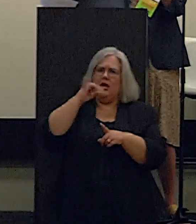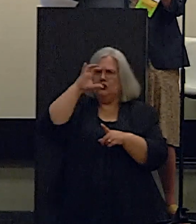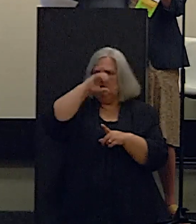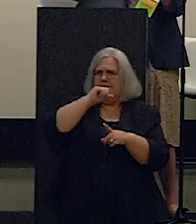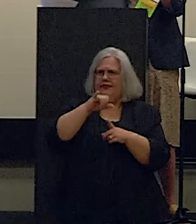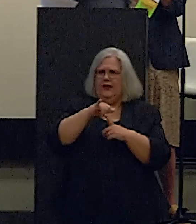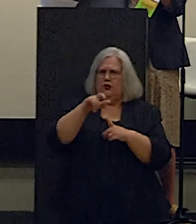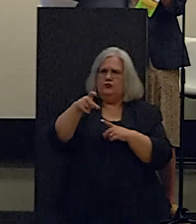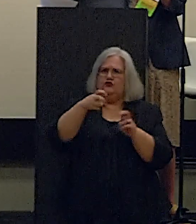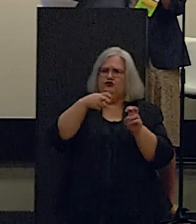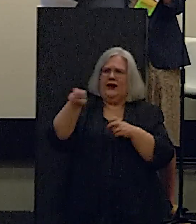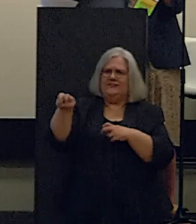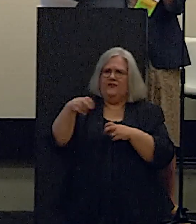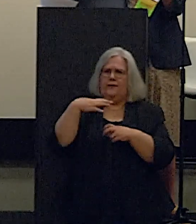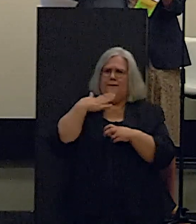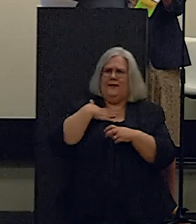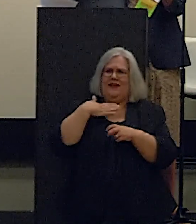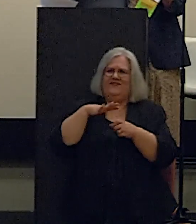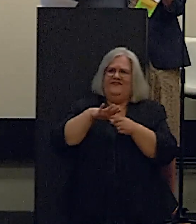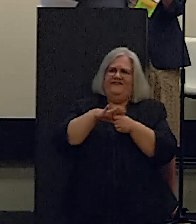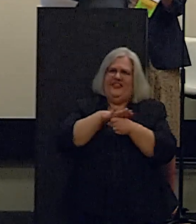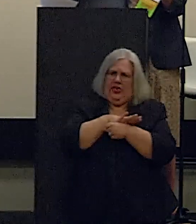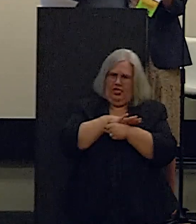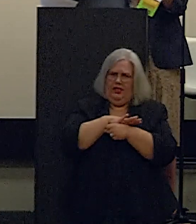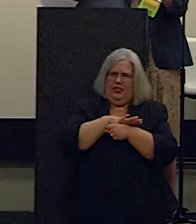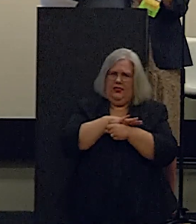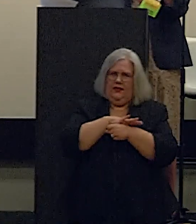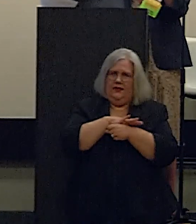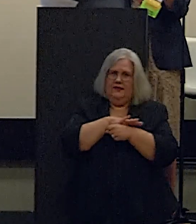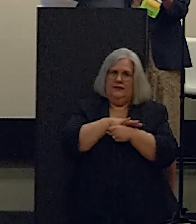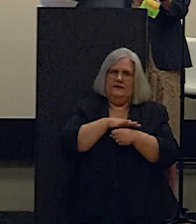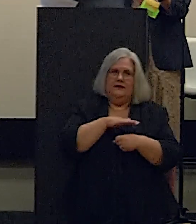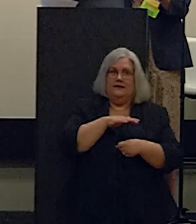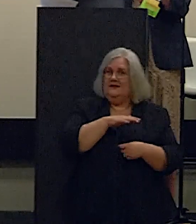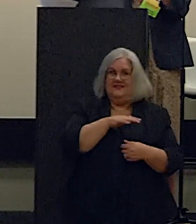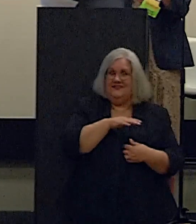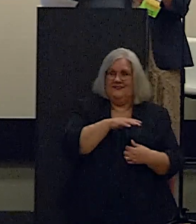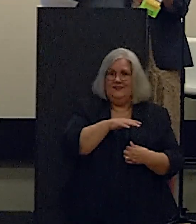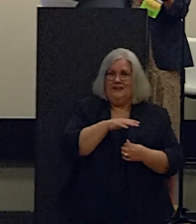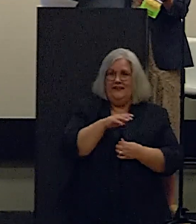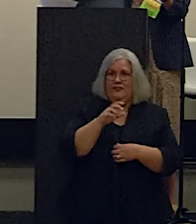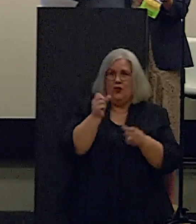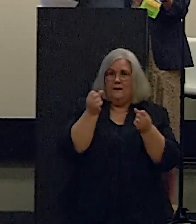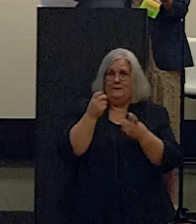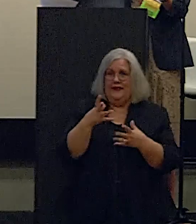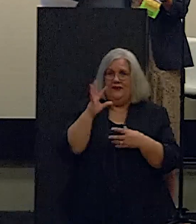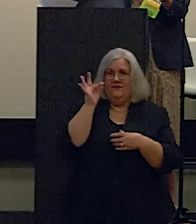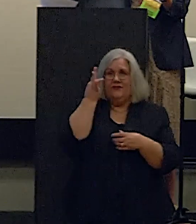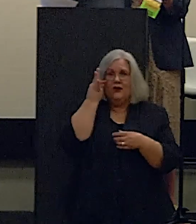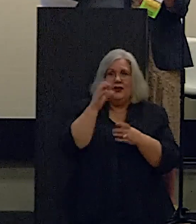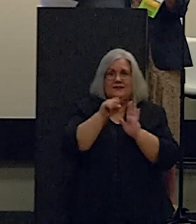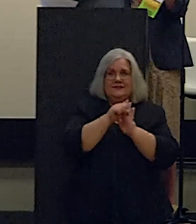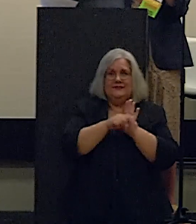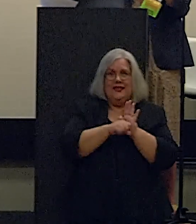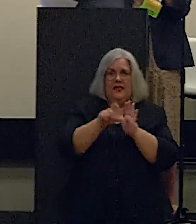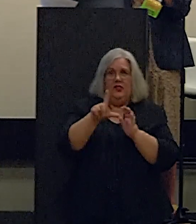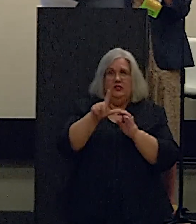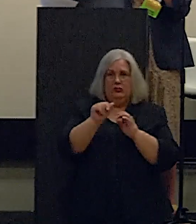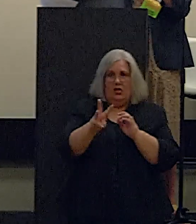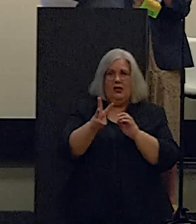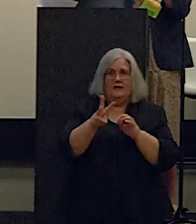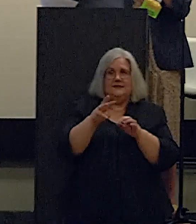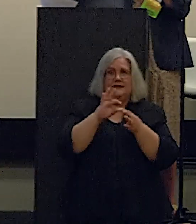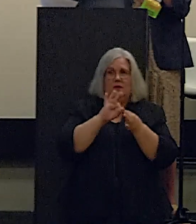transfer my fill, and the prescription is still good. But there are so many federal and state laws out there in